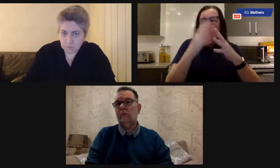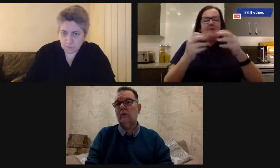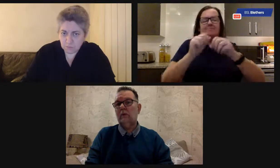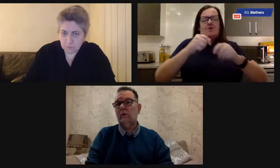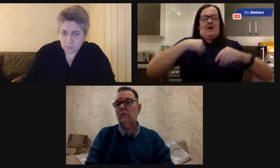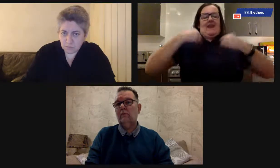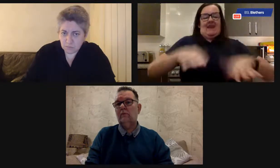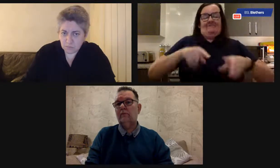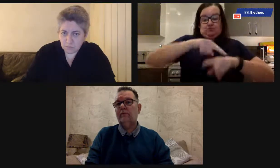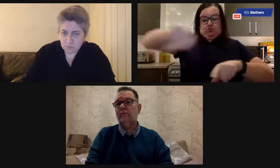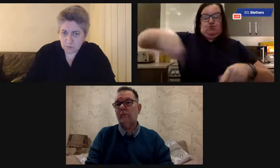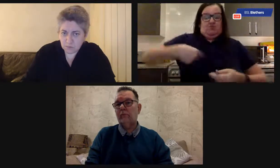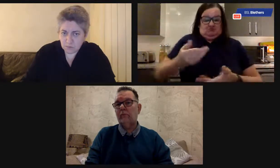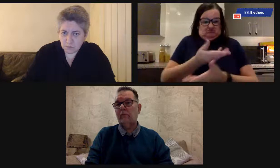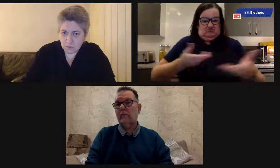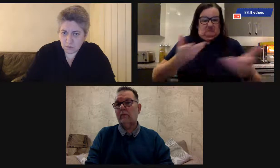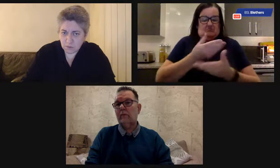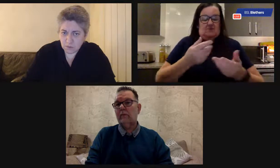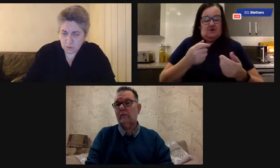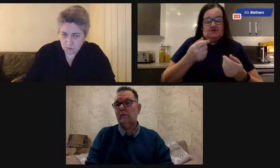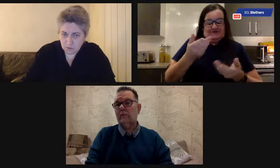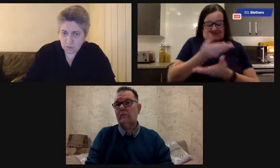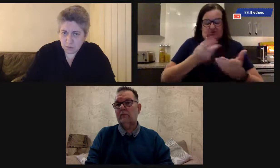to organise